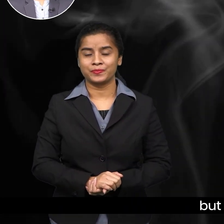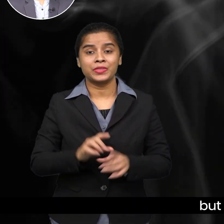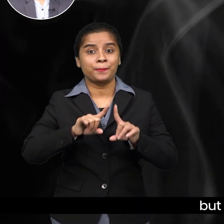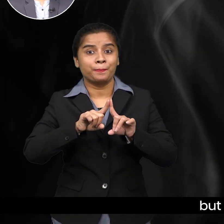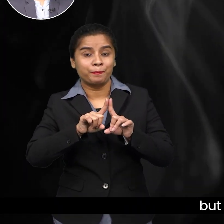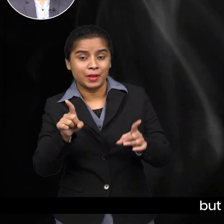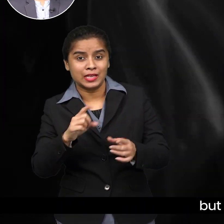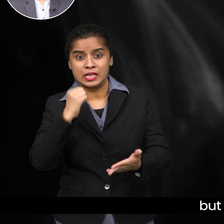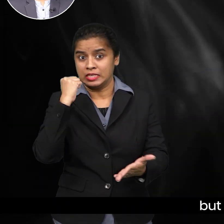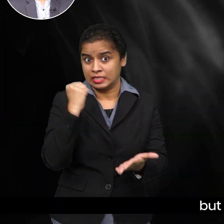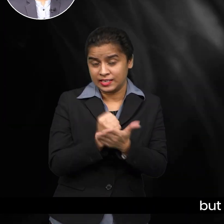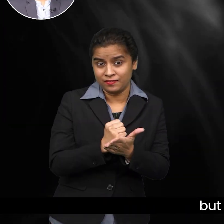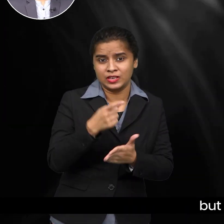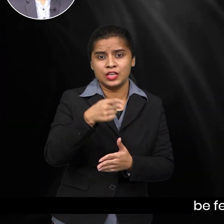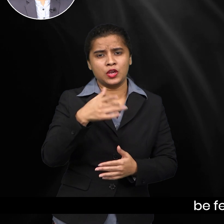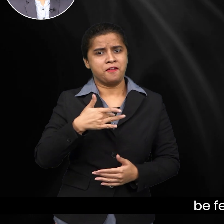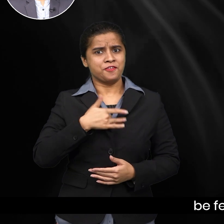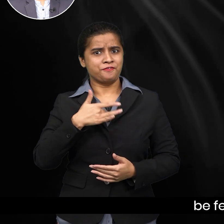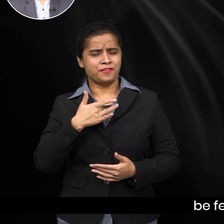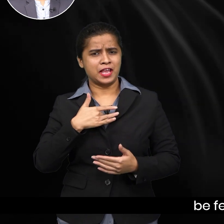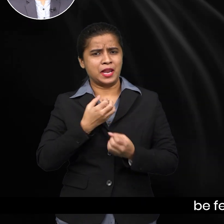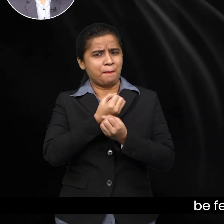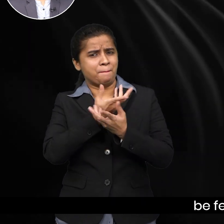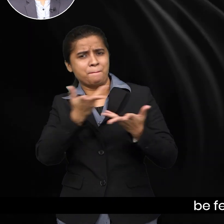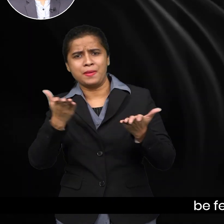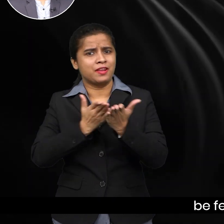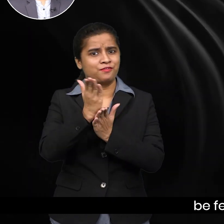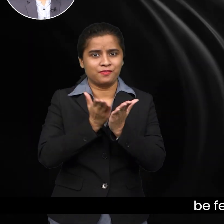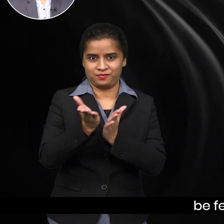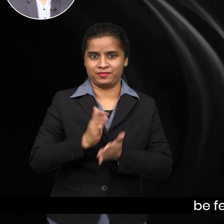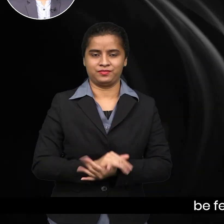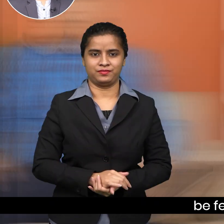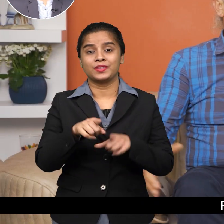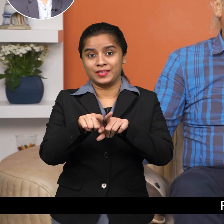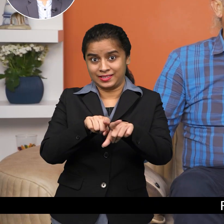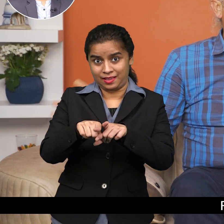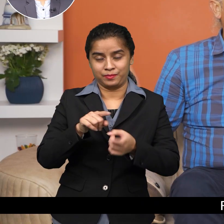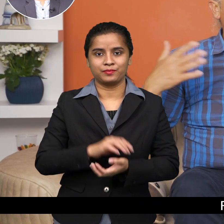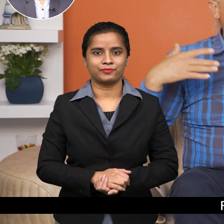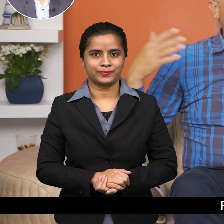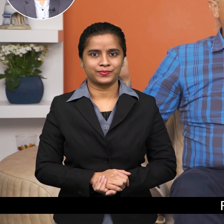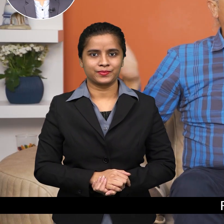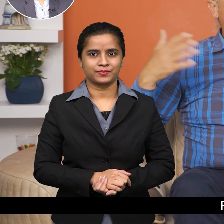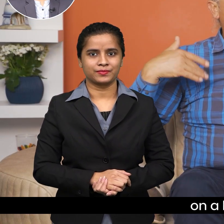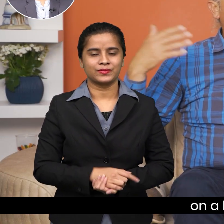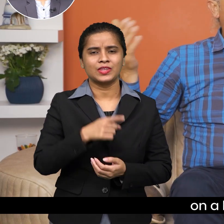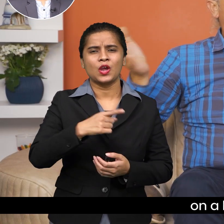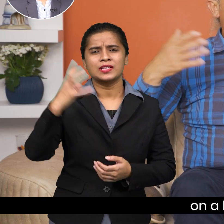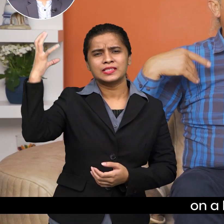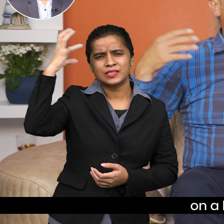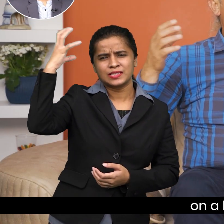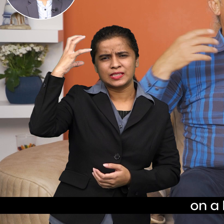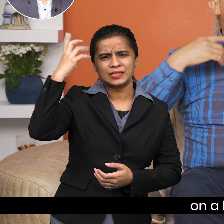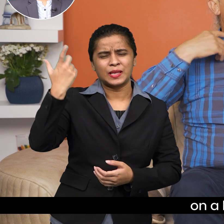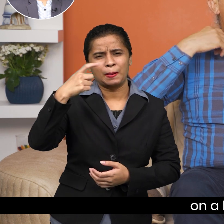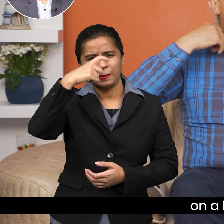But it can definitely be felt in many ways. For example, on a hot